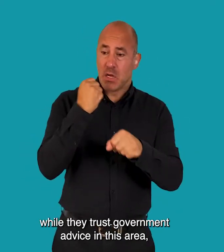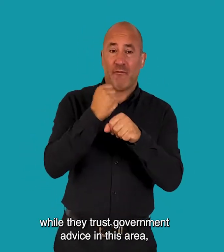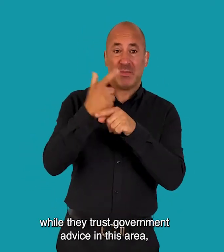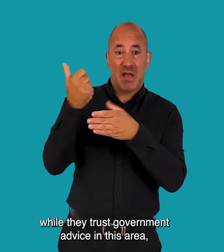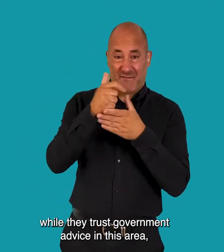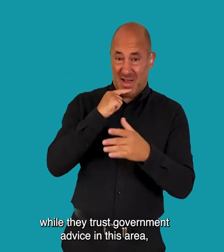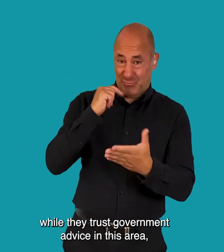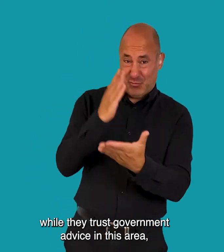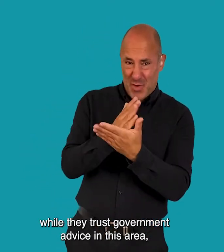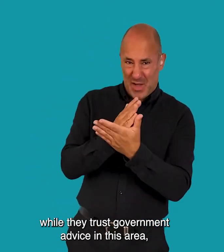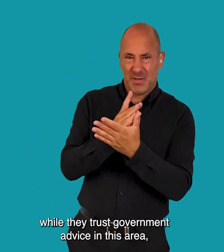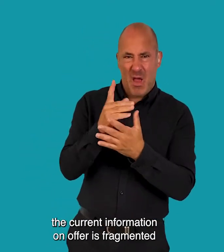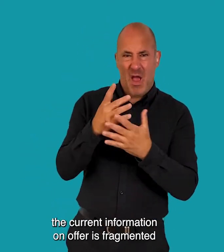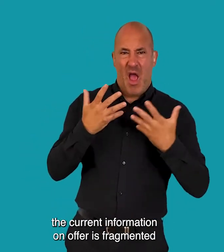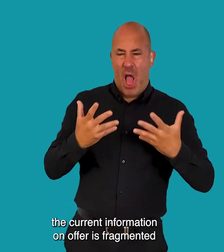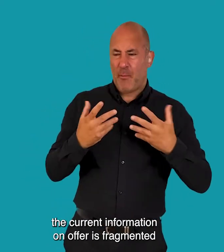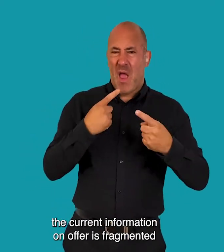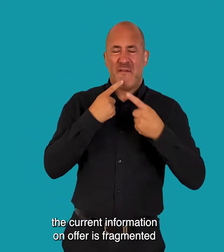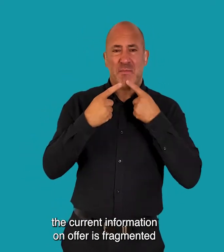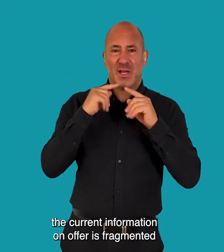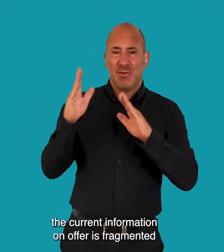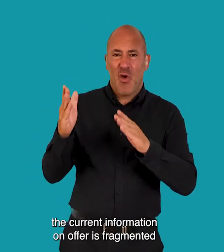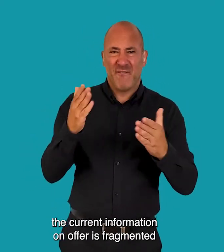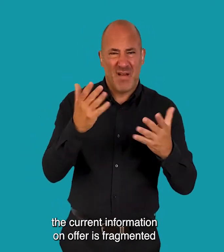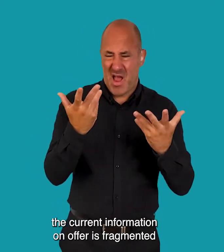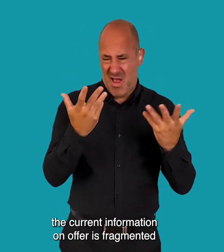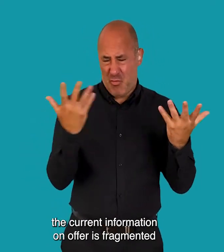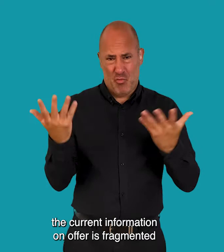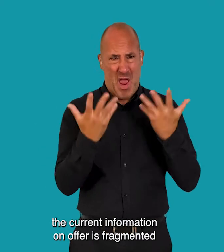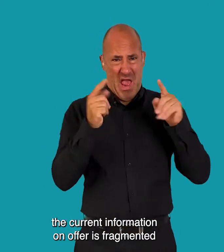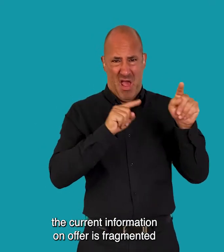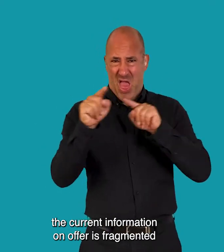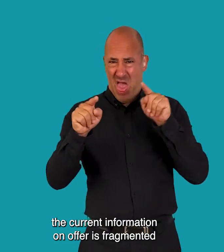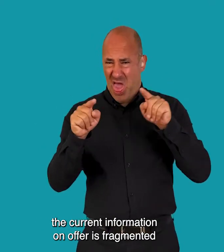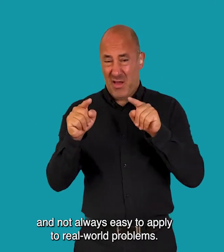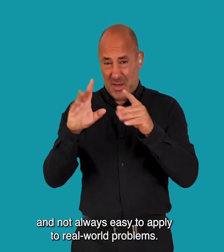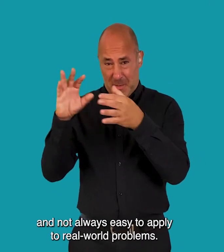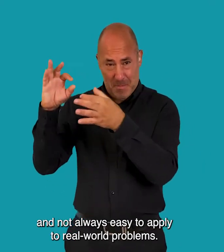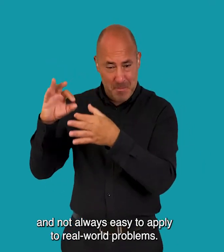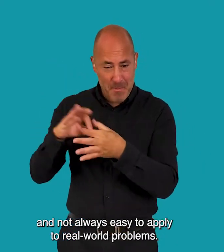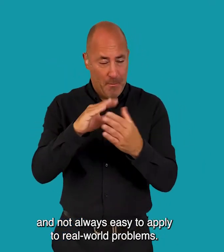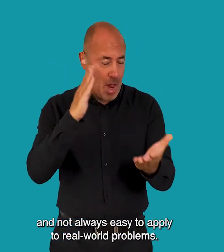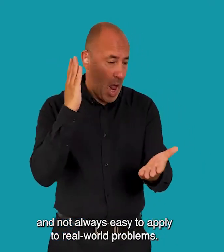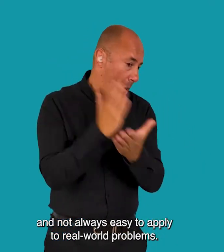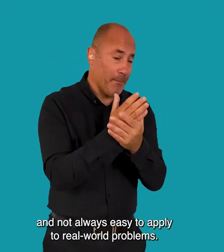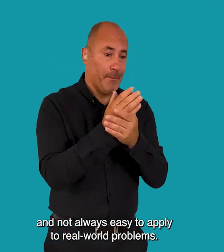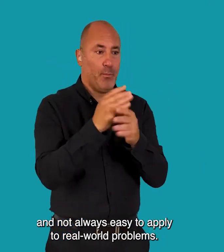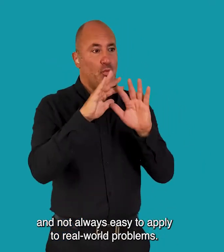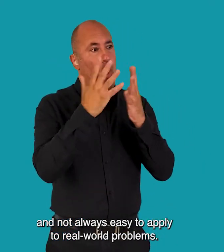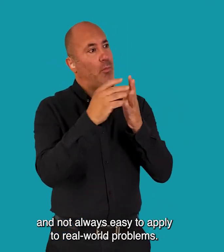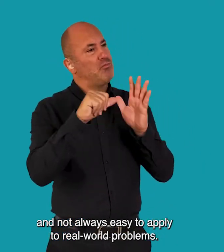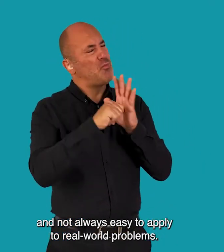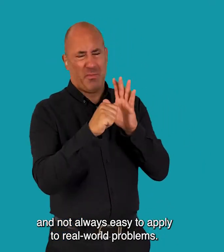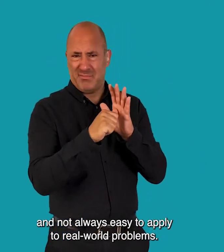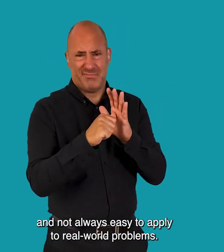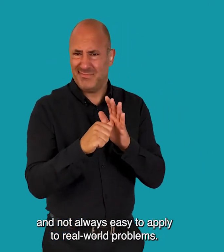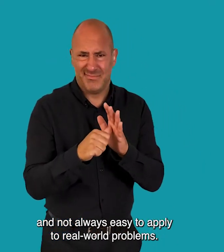advice in this area, the current information on offer is fragmented and not always easy to apply to real-world